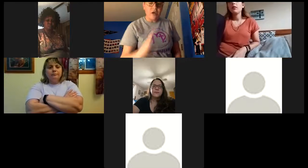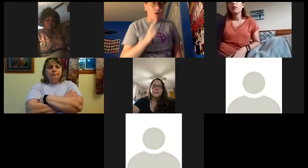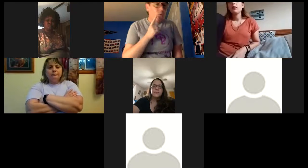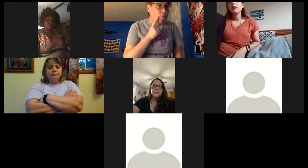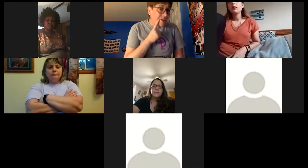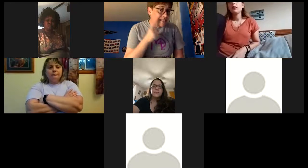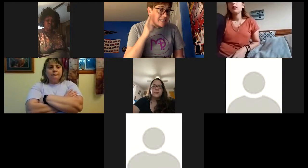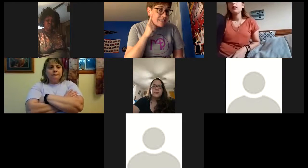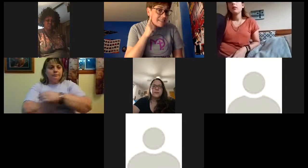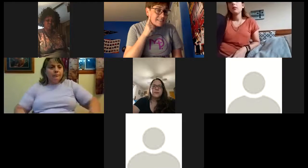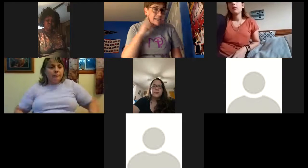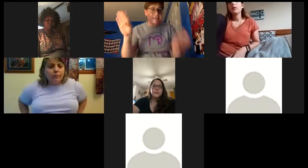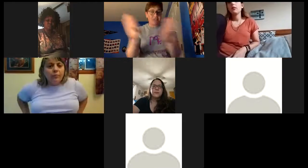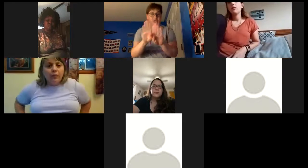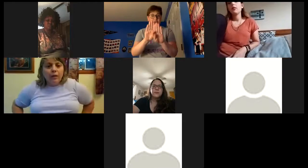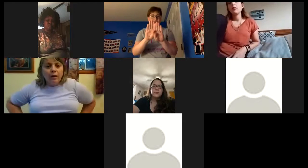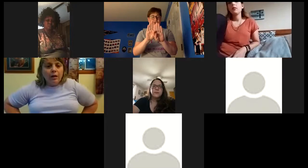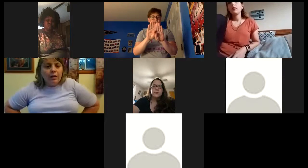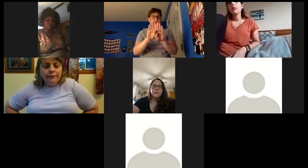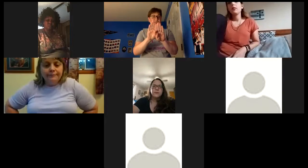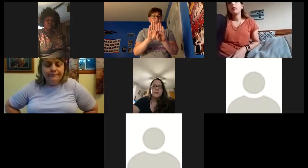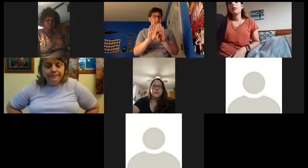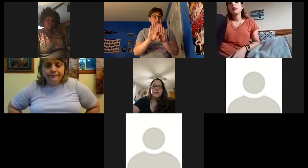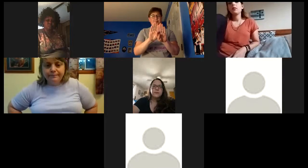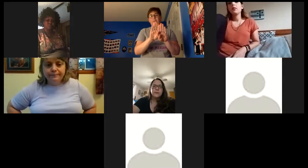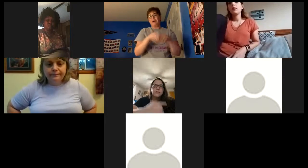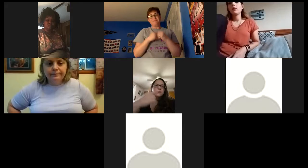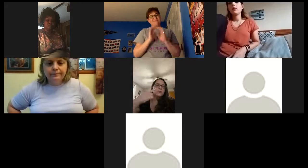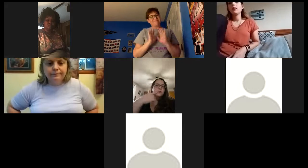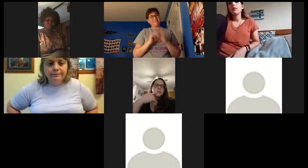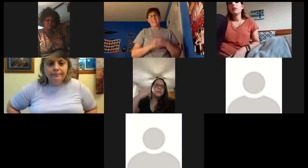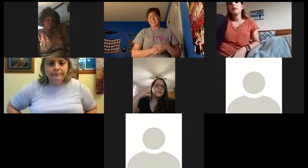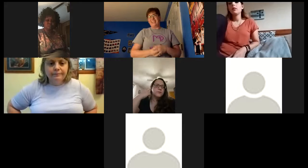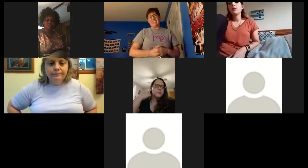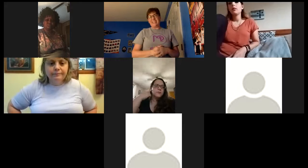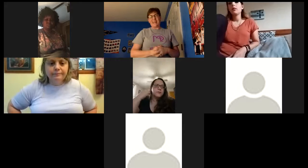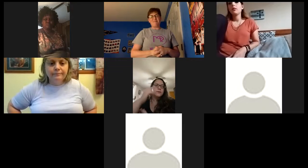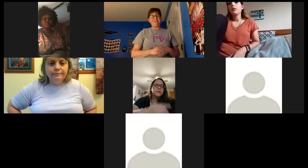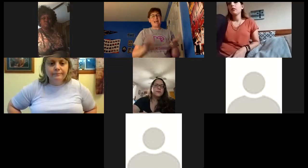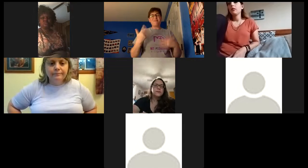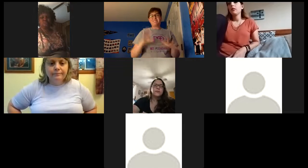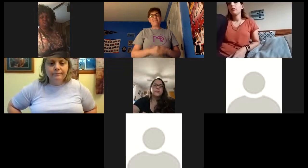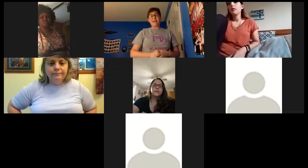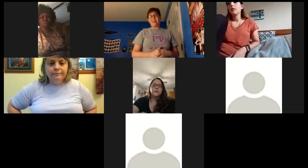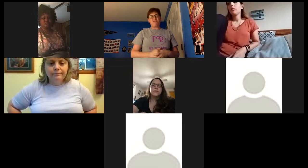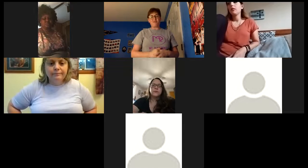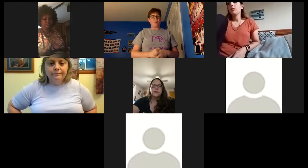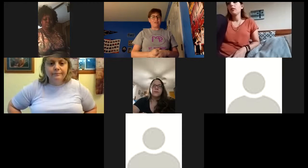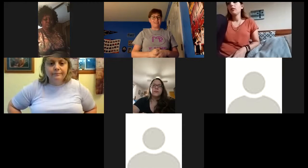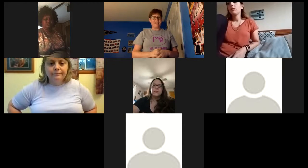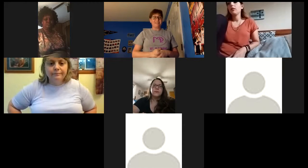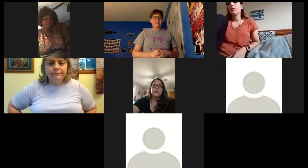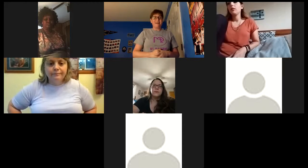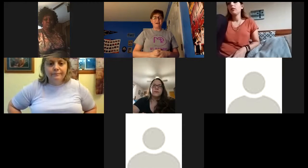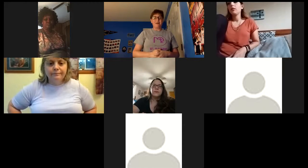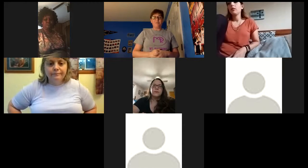shows one is this, and then it shows you to do this. But like I said, I'm not comfortable with